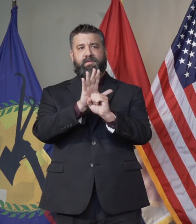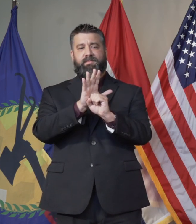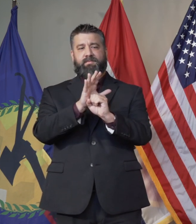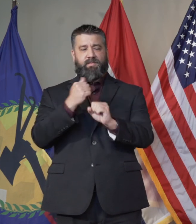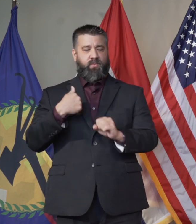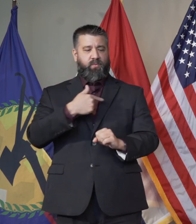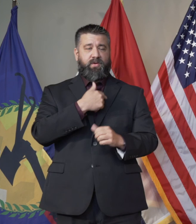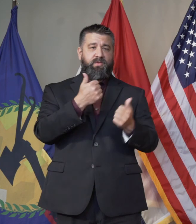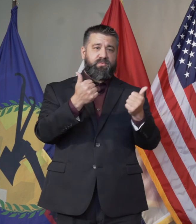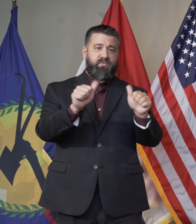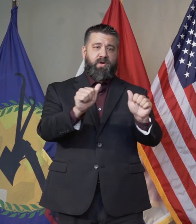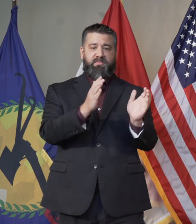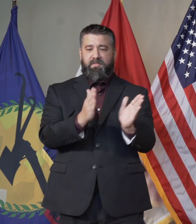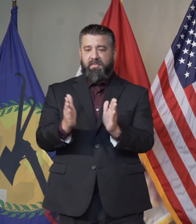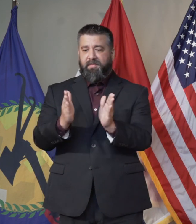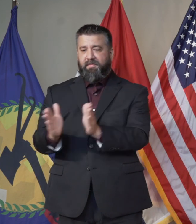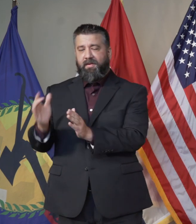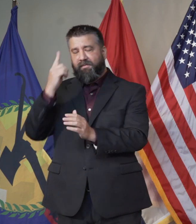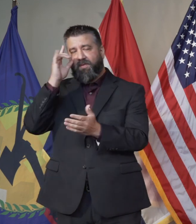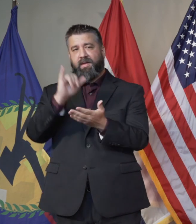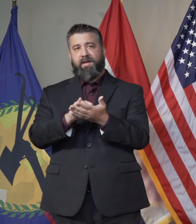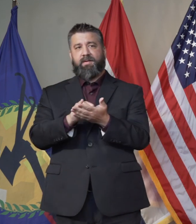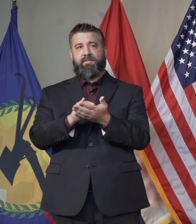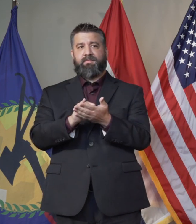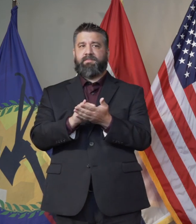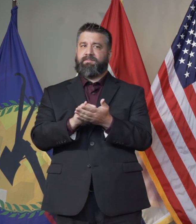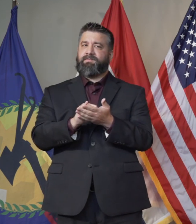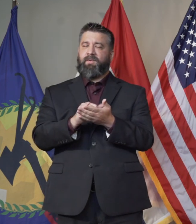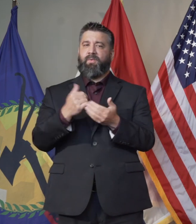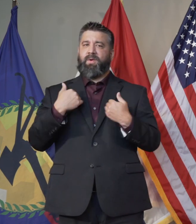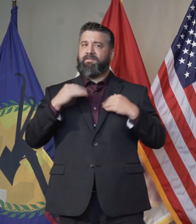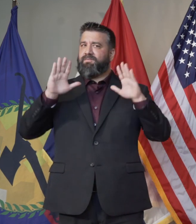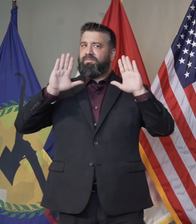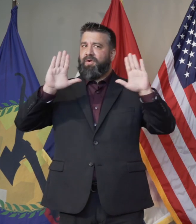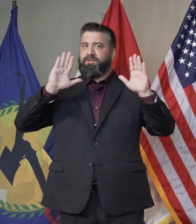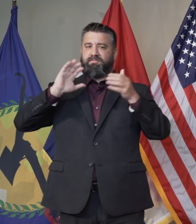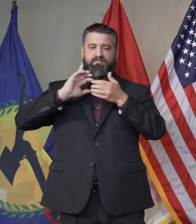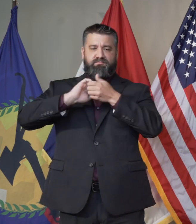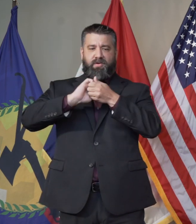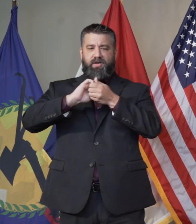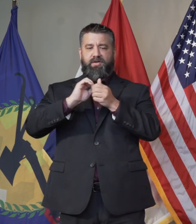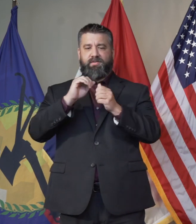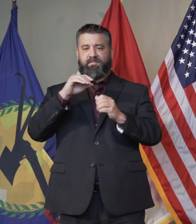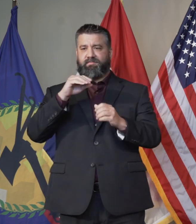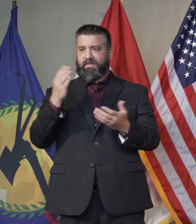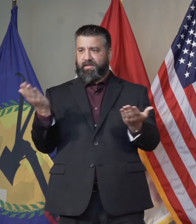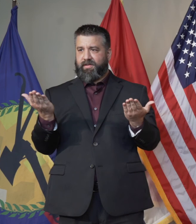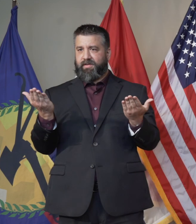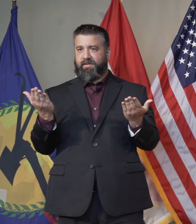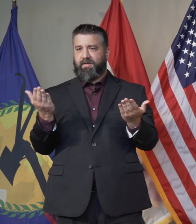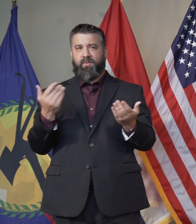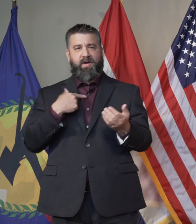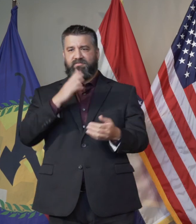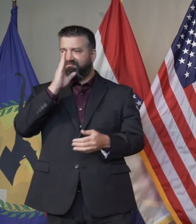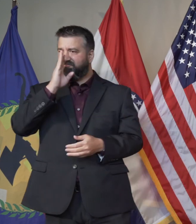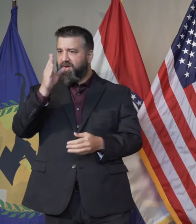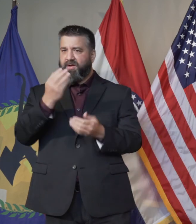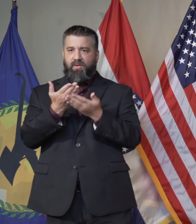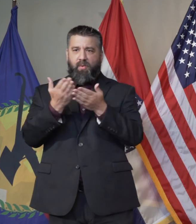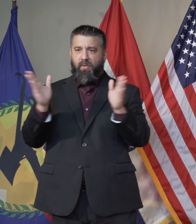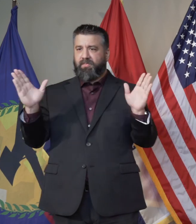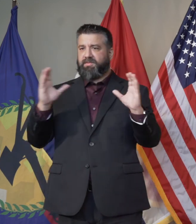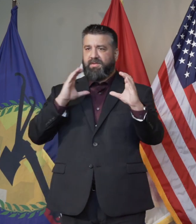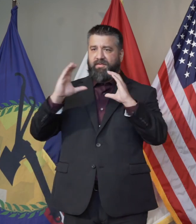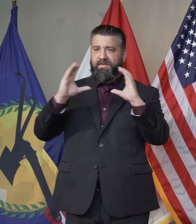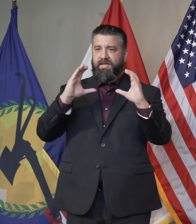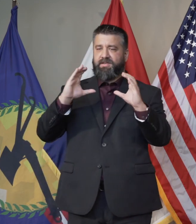prepare for that. We have great partners in the community that are having very frank and open and very productive conversations with our health